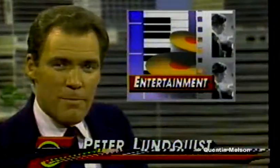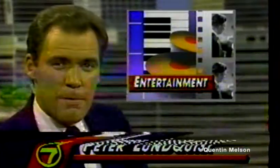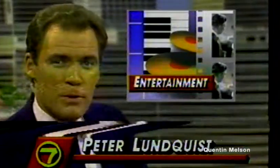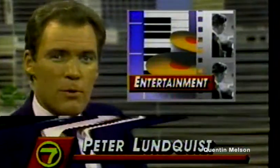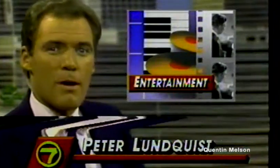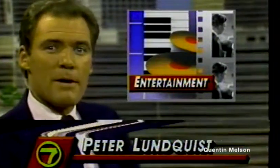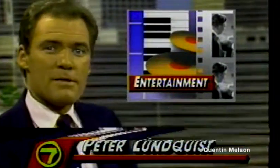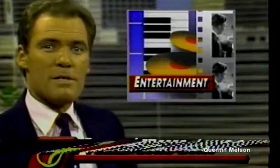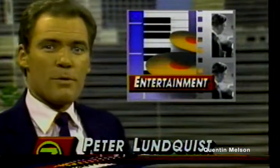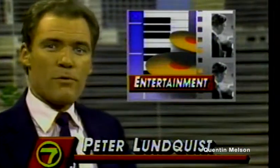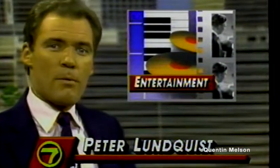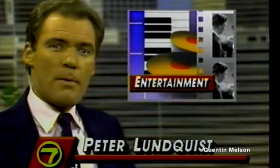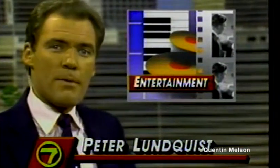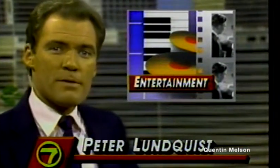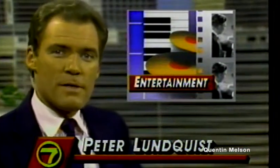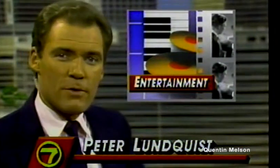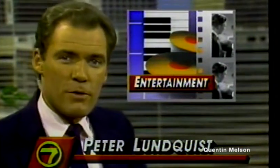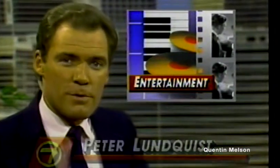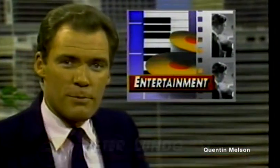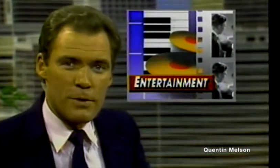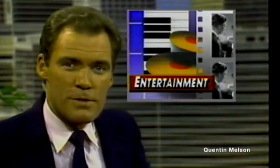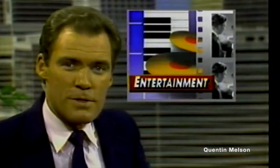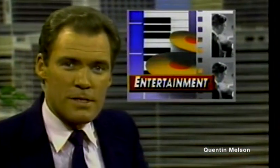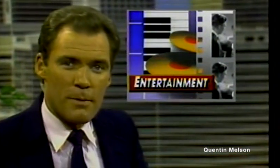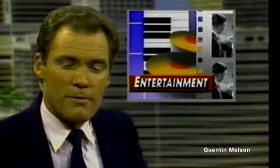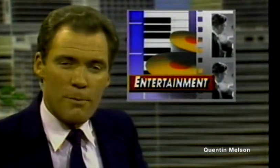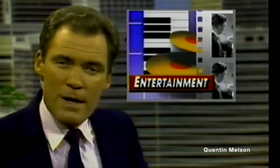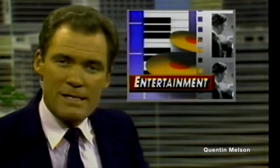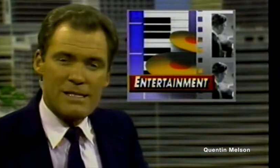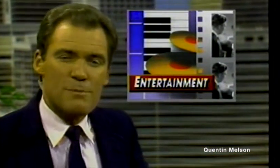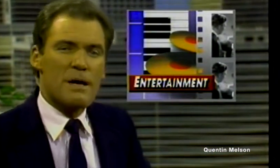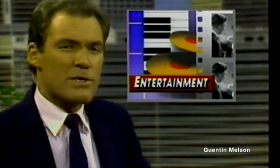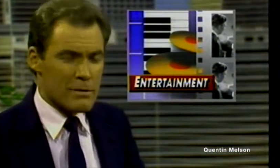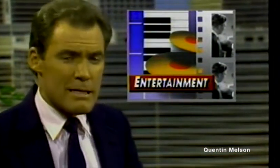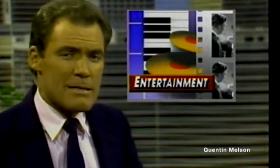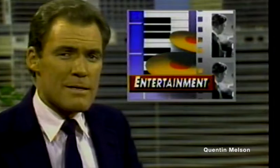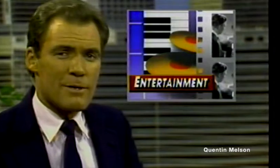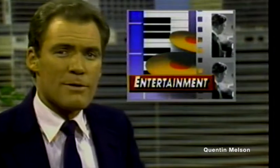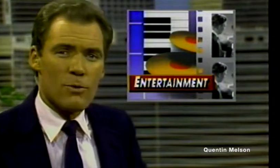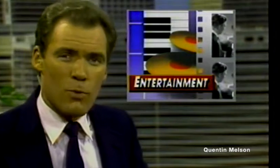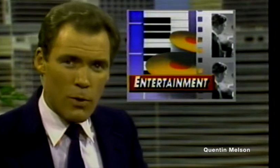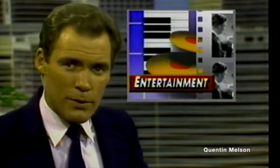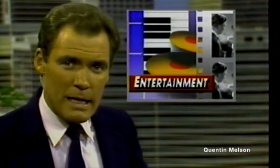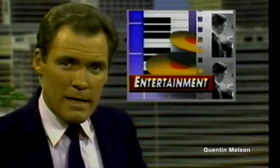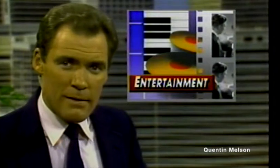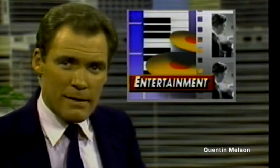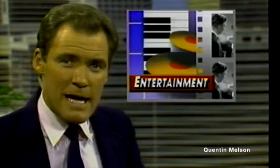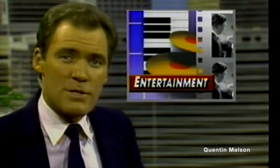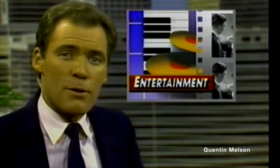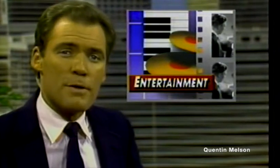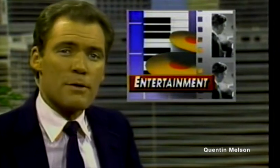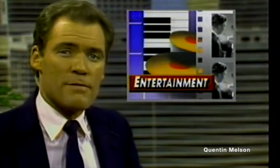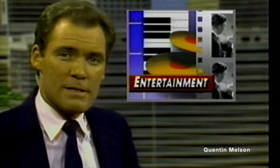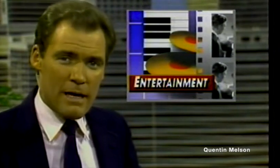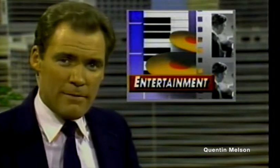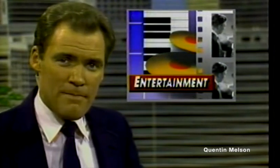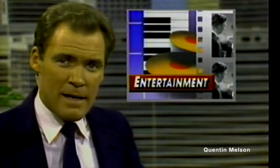The people you are about to see perform are members of a group that produces some of the best specialty theater in the world, the National Theater of the Deaf.